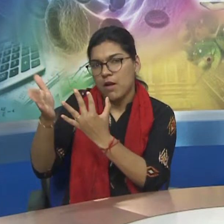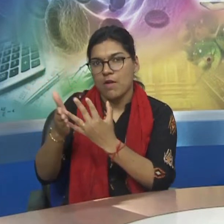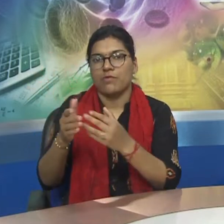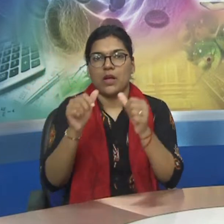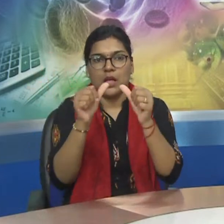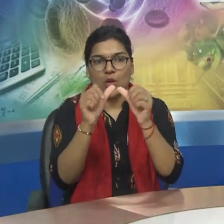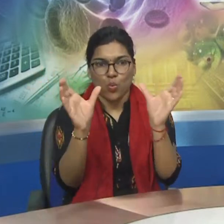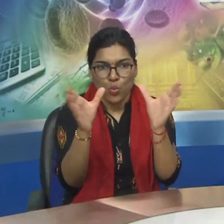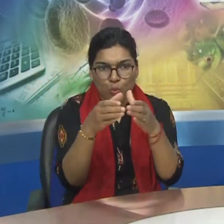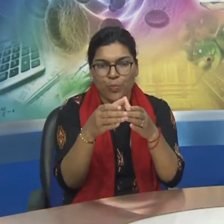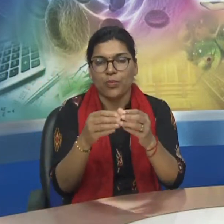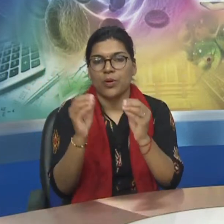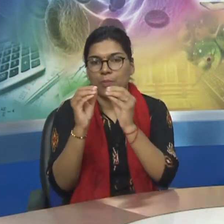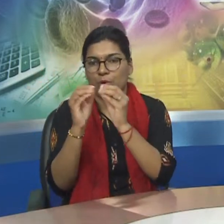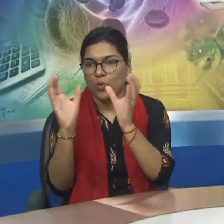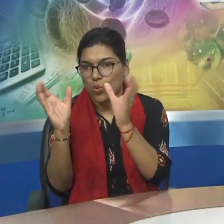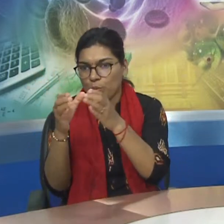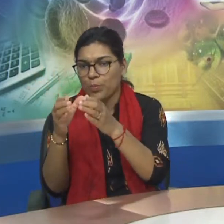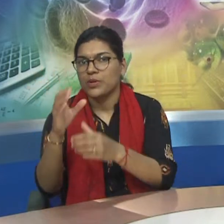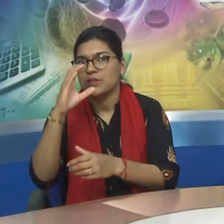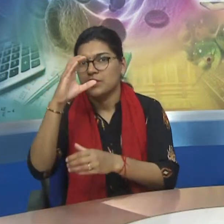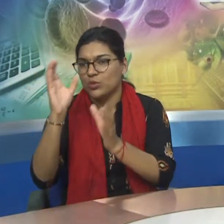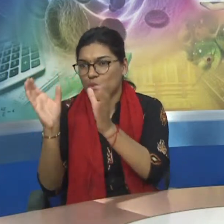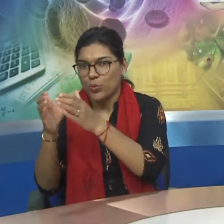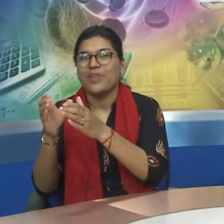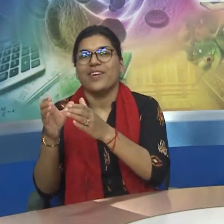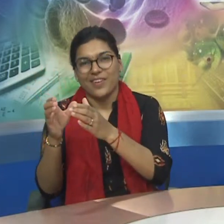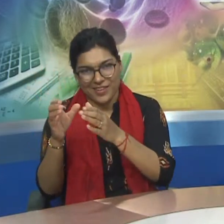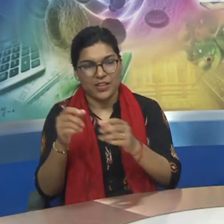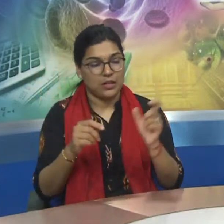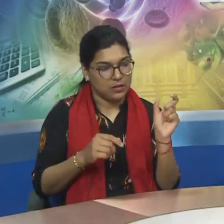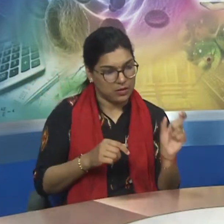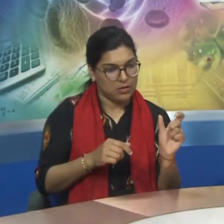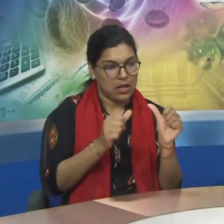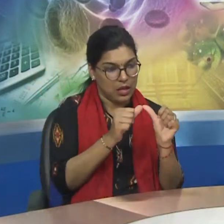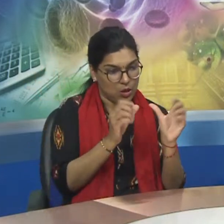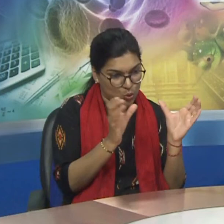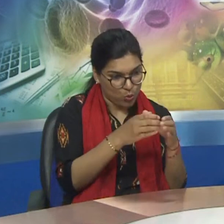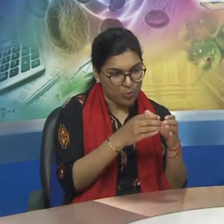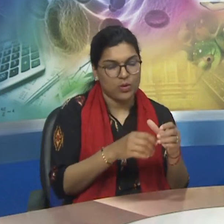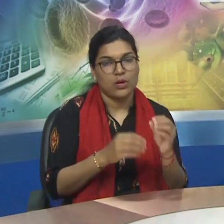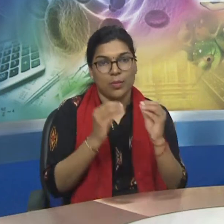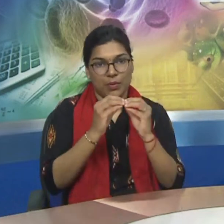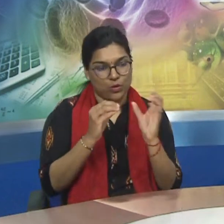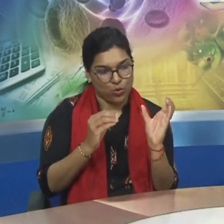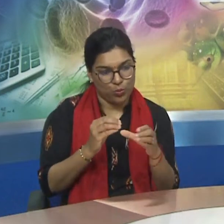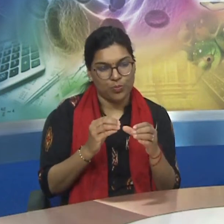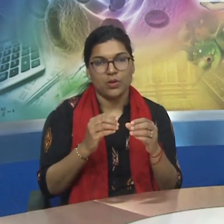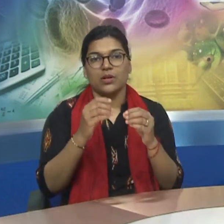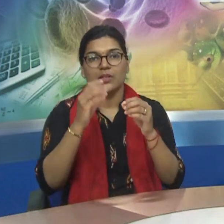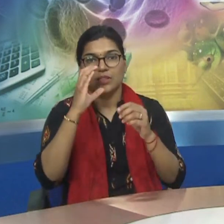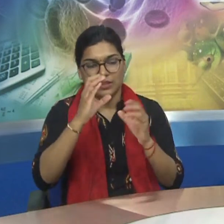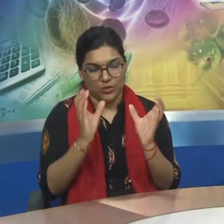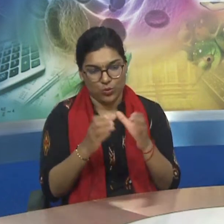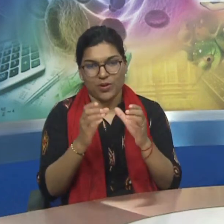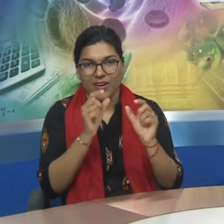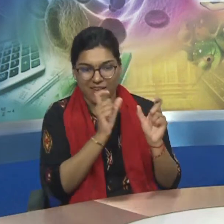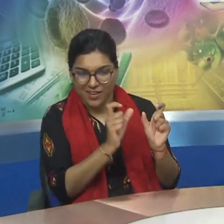so by clicking on that button we can easily add a new sheet.